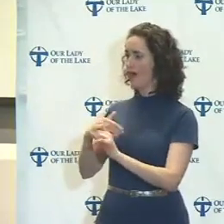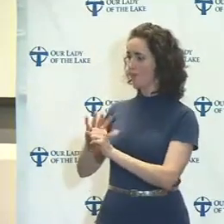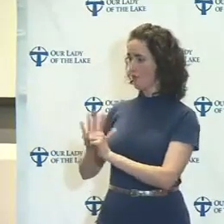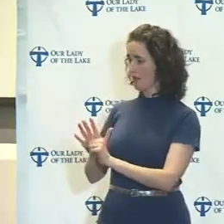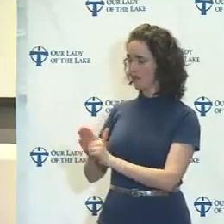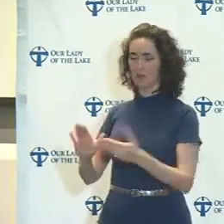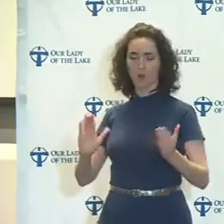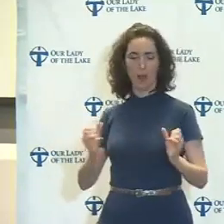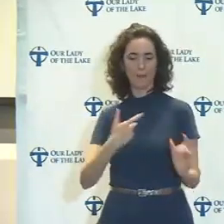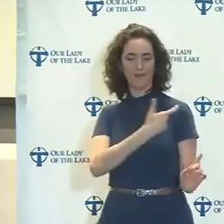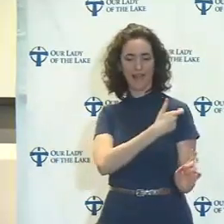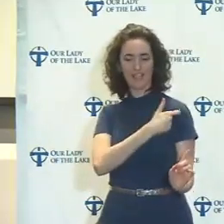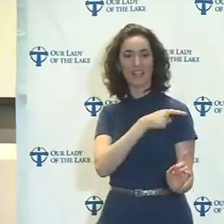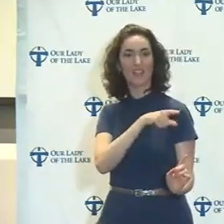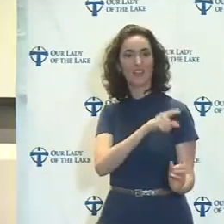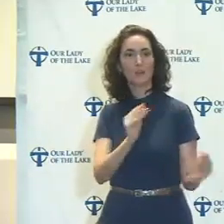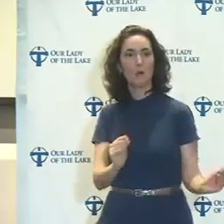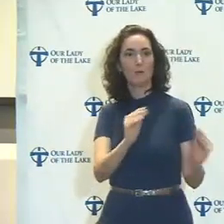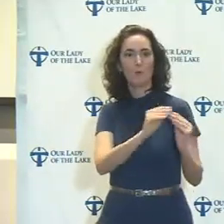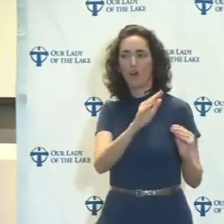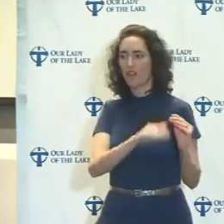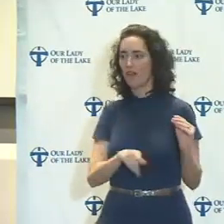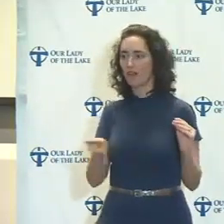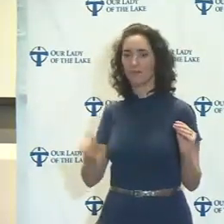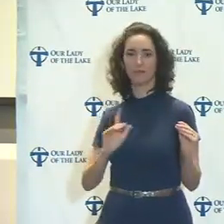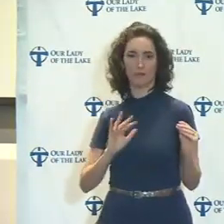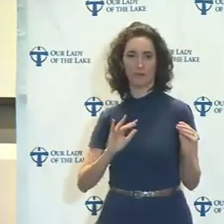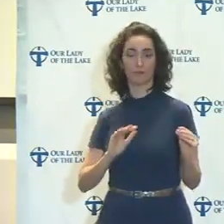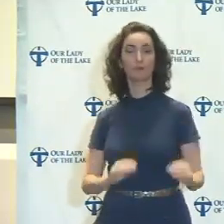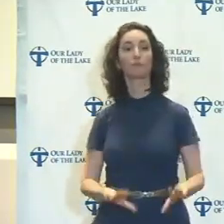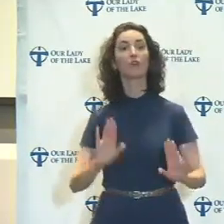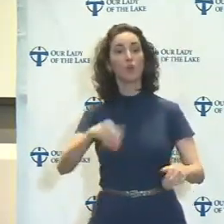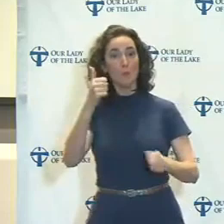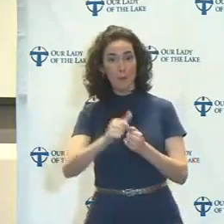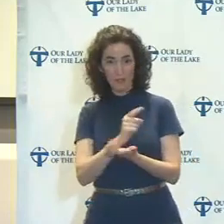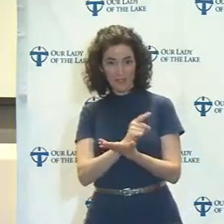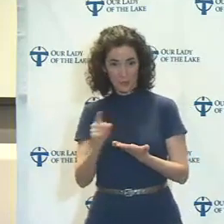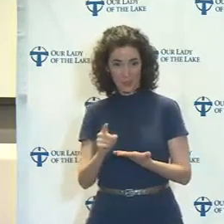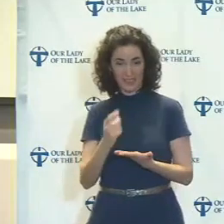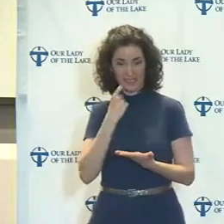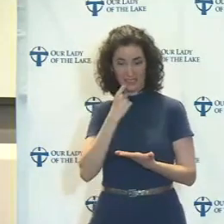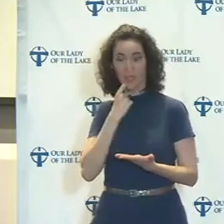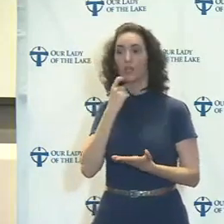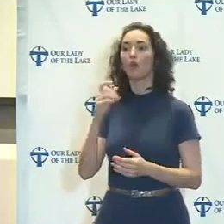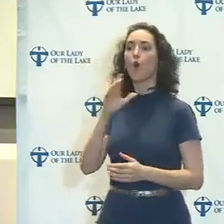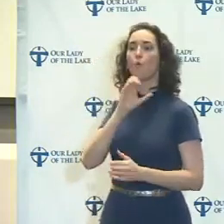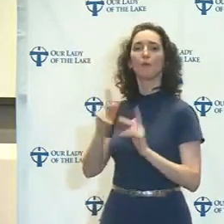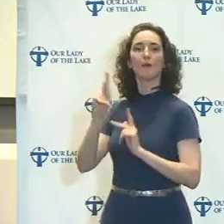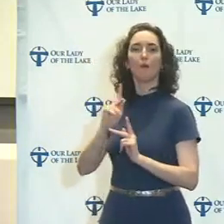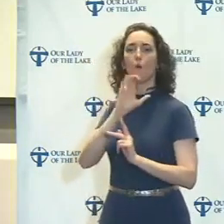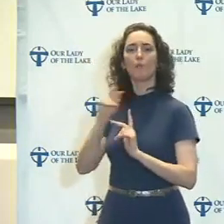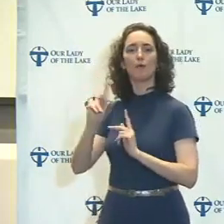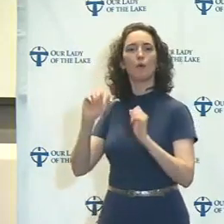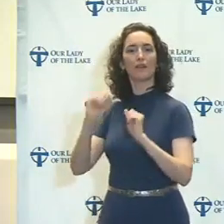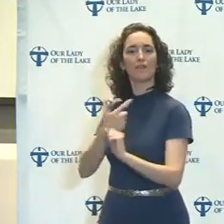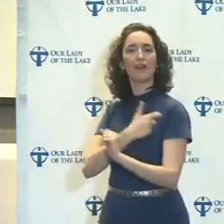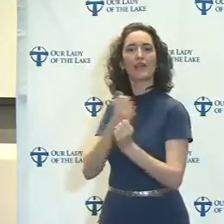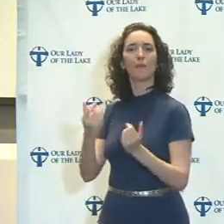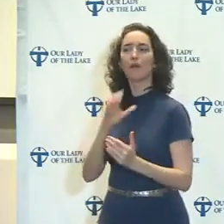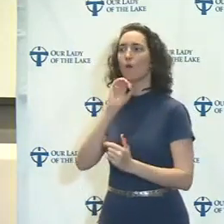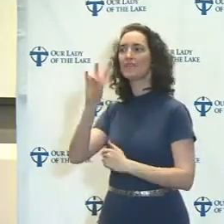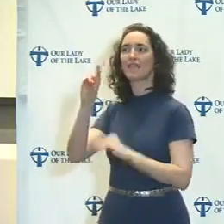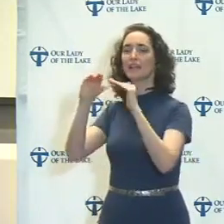This week, as you know, we officially lowered the vaccine eligibility age to 65, and we also included a few